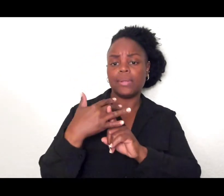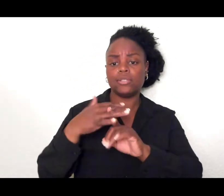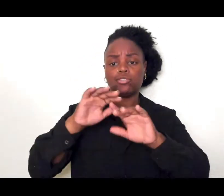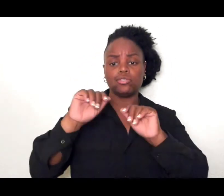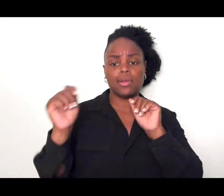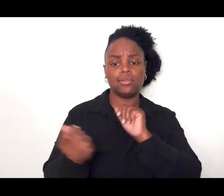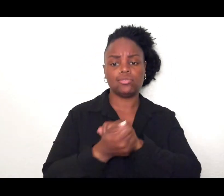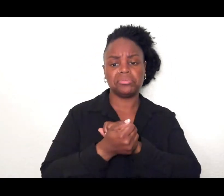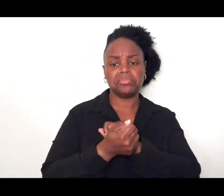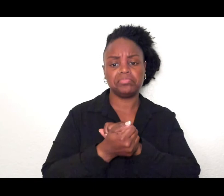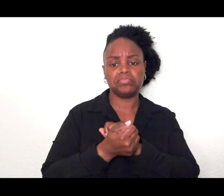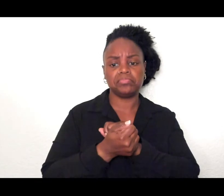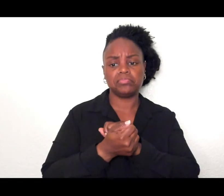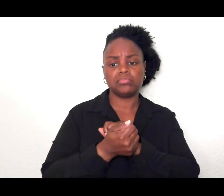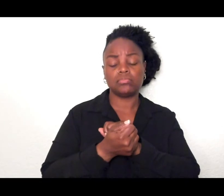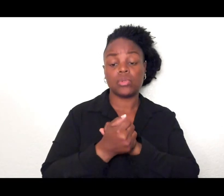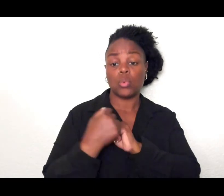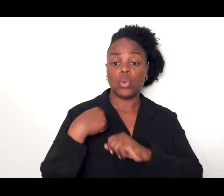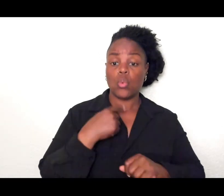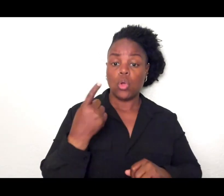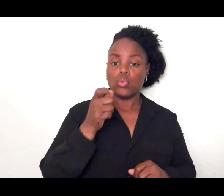Our gender is different.